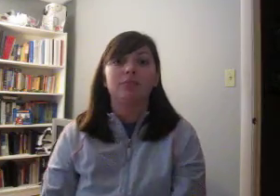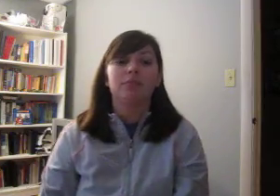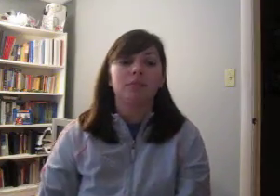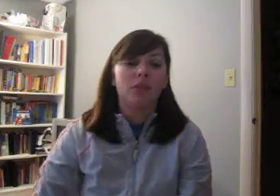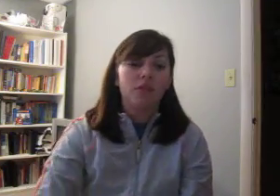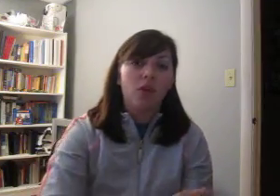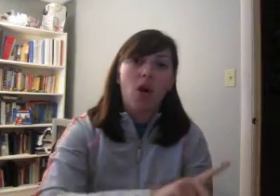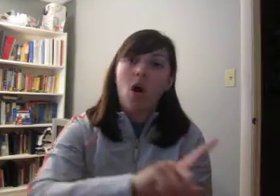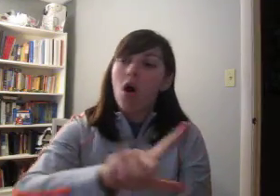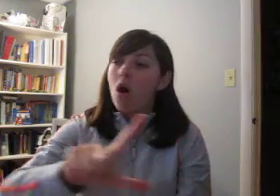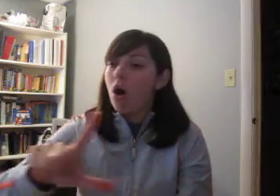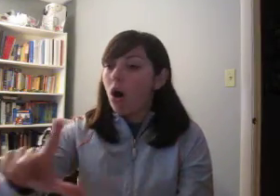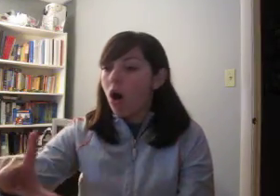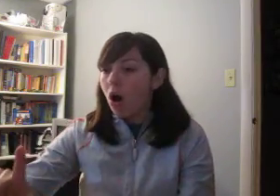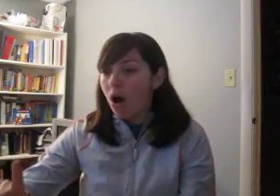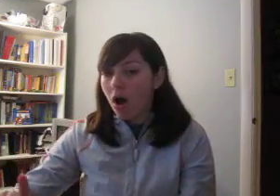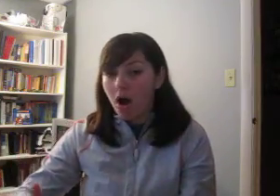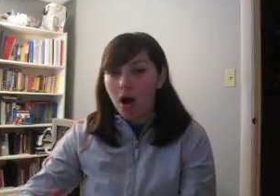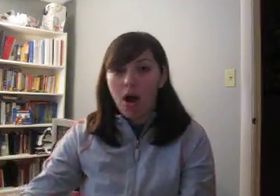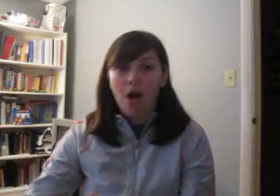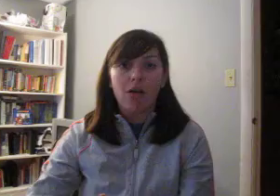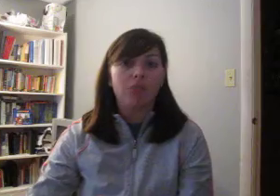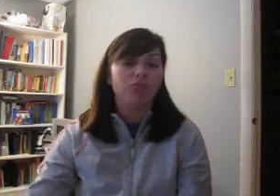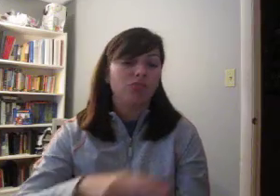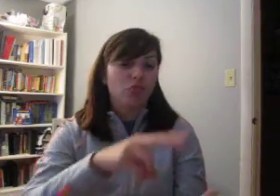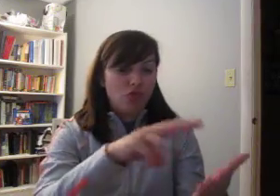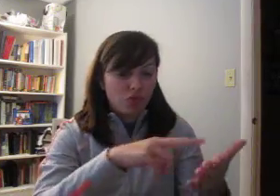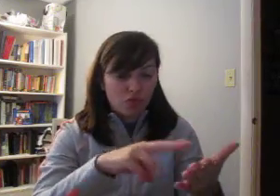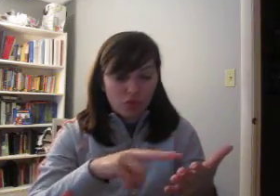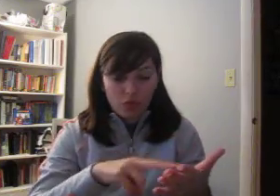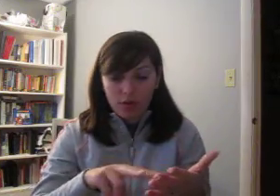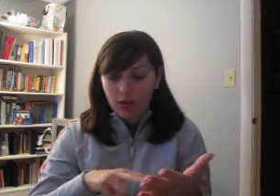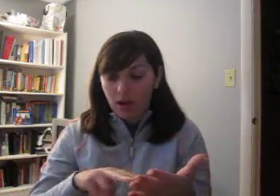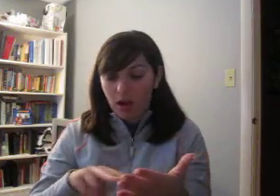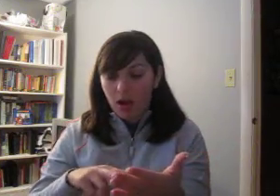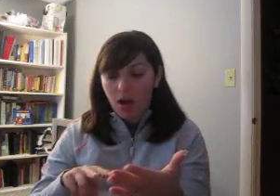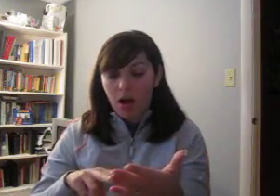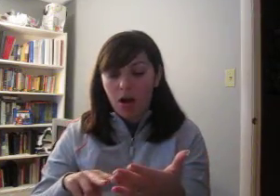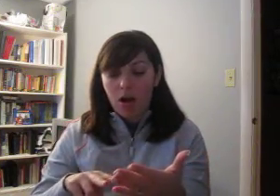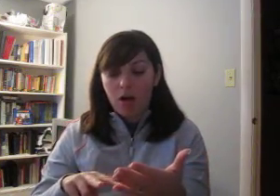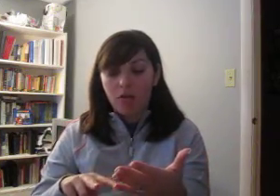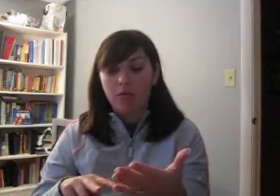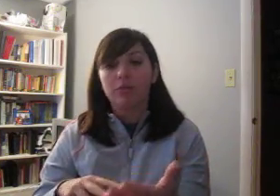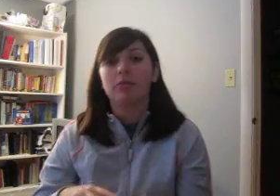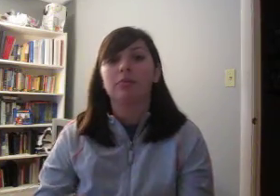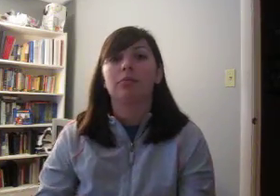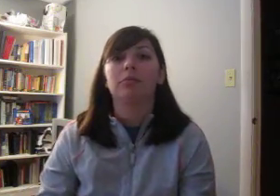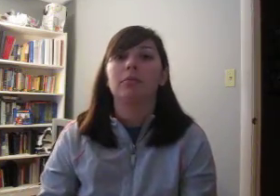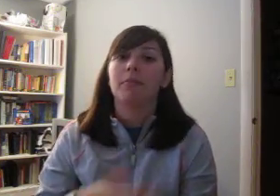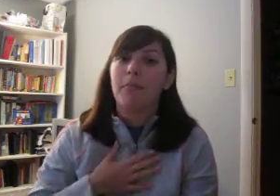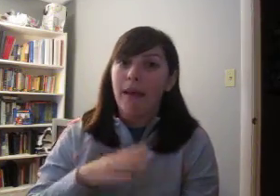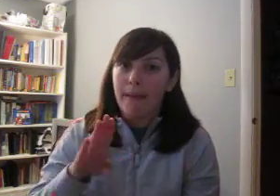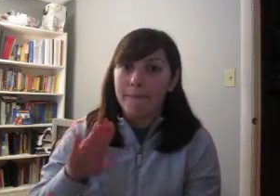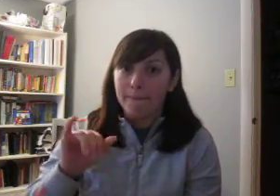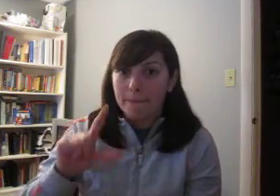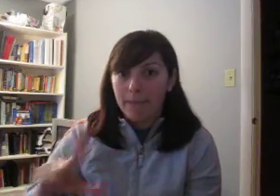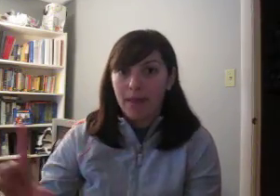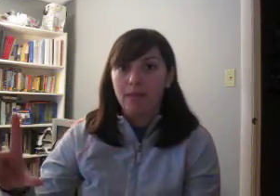my bill once again and vote. And And the people in Congress can change their